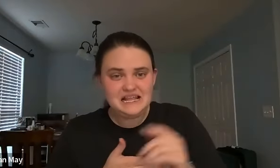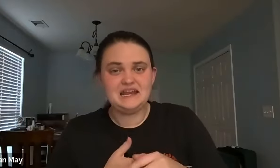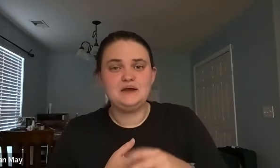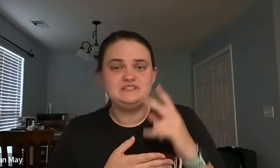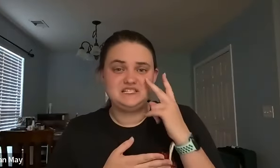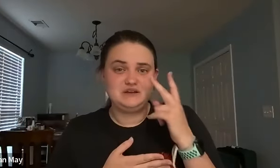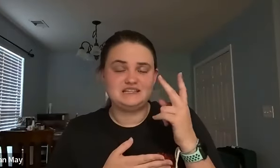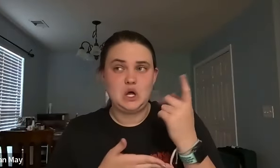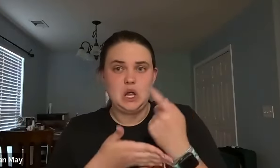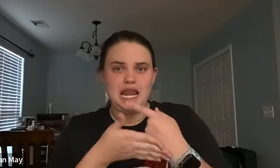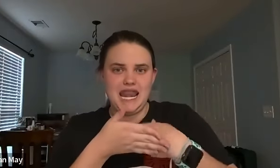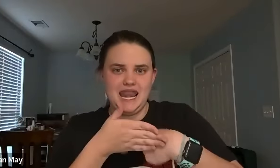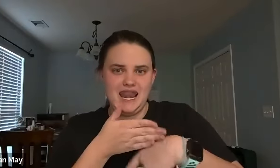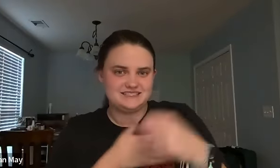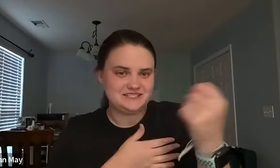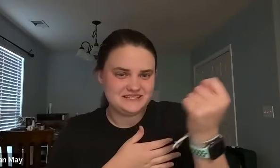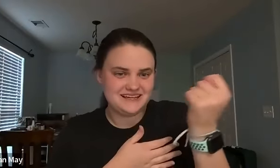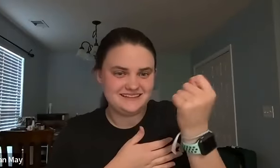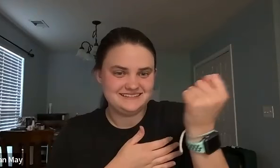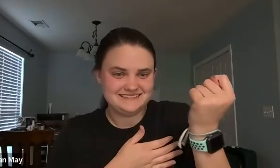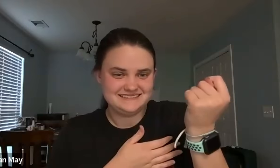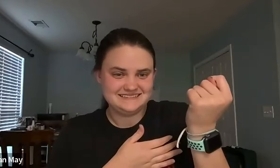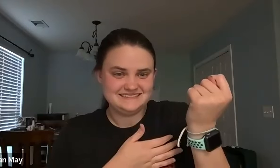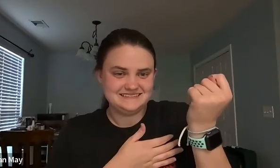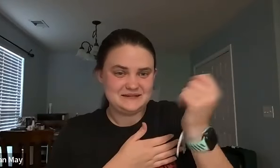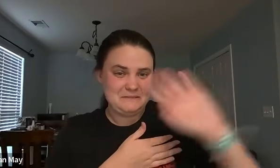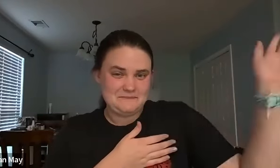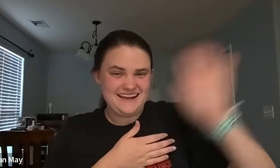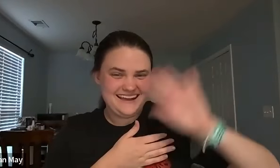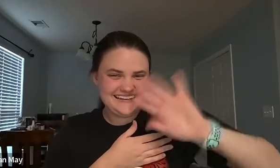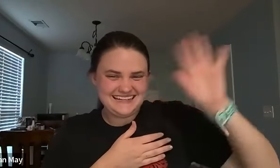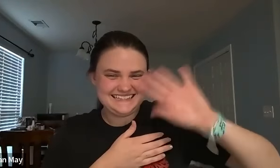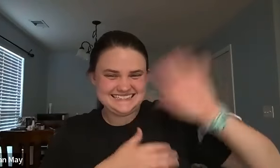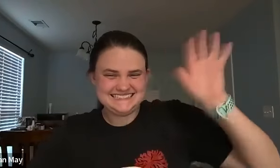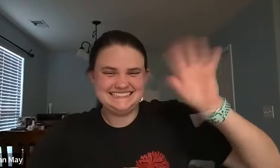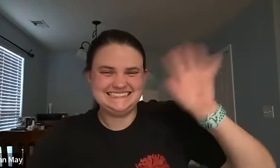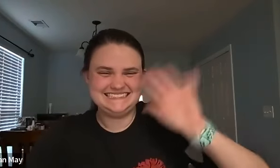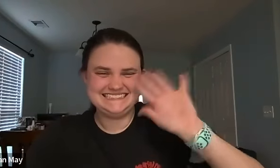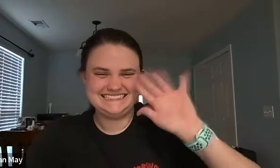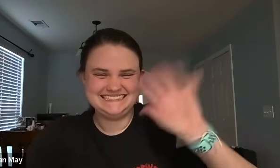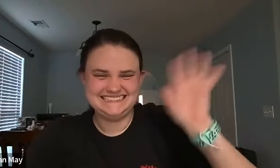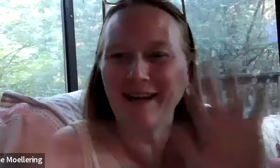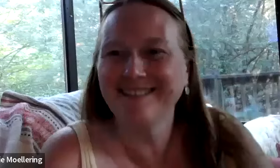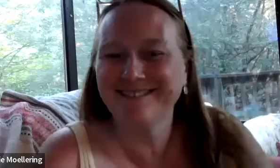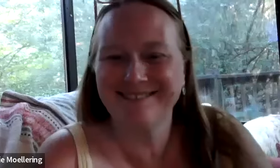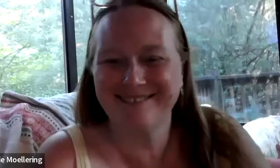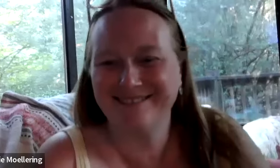And I will see you guys all next Tuesday. Bye. Bye, everybody.